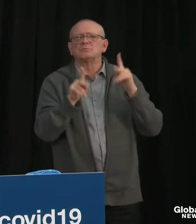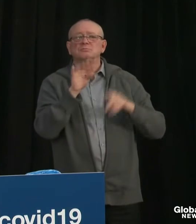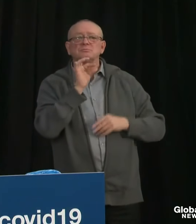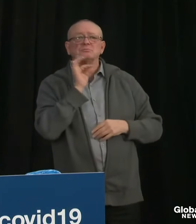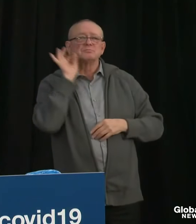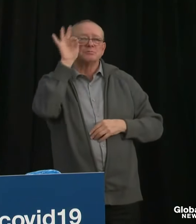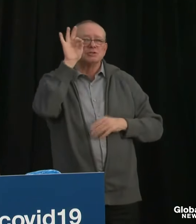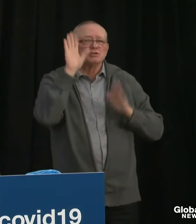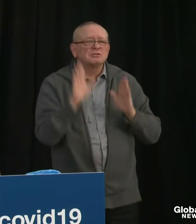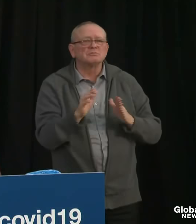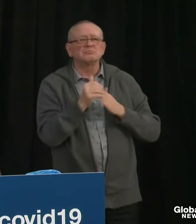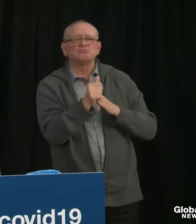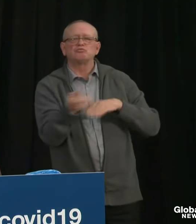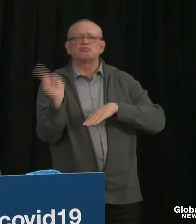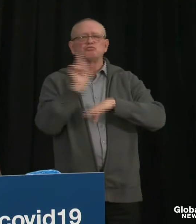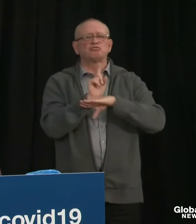messages?